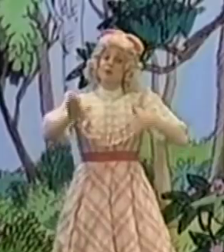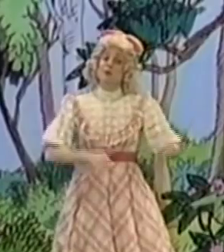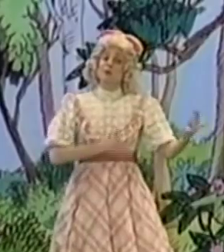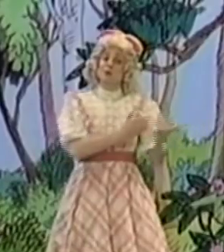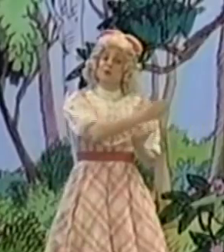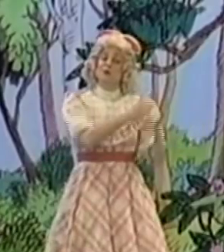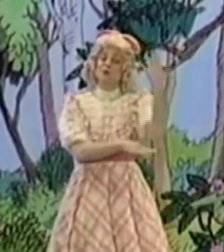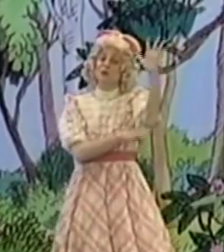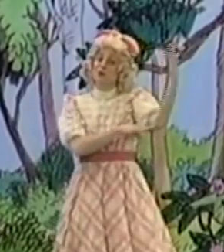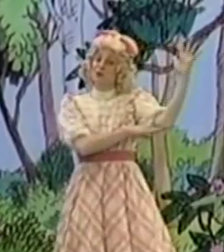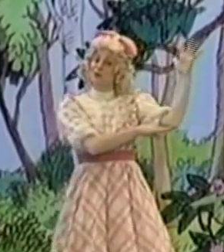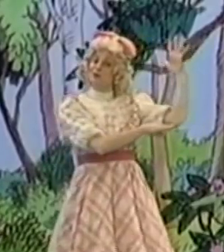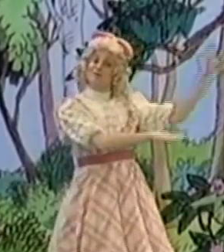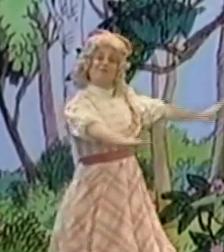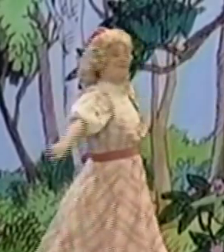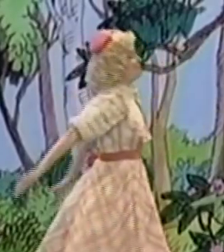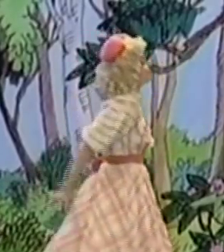I am taking a walk in the woods.